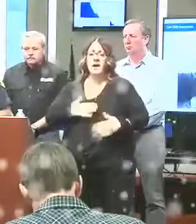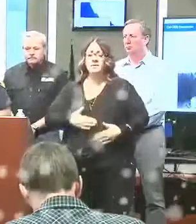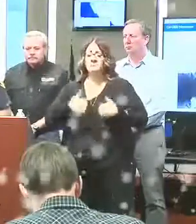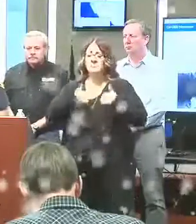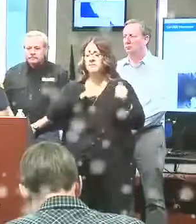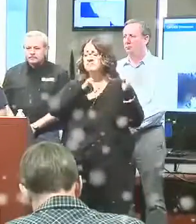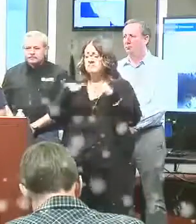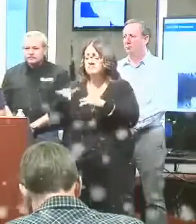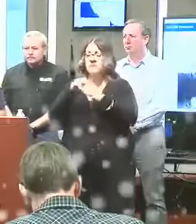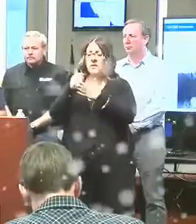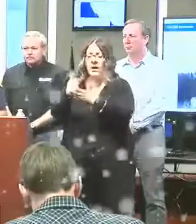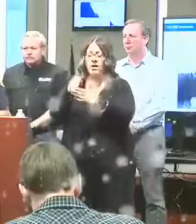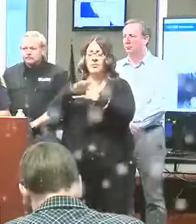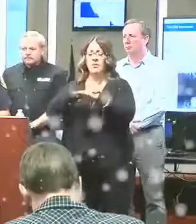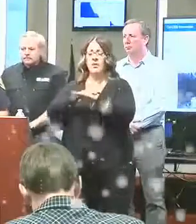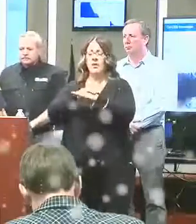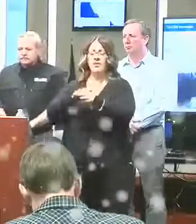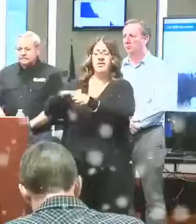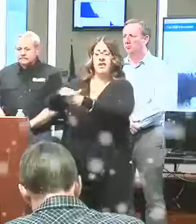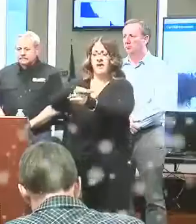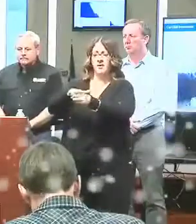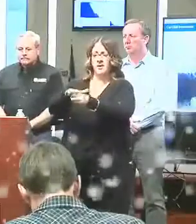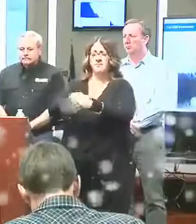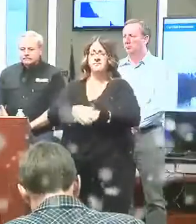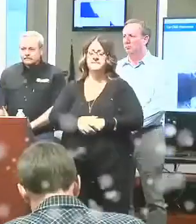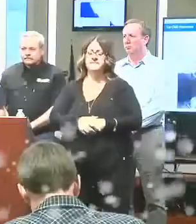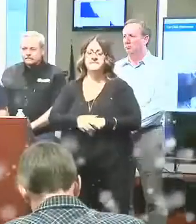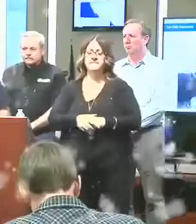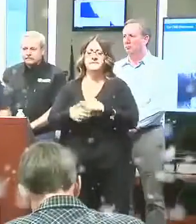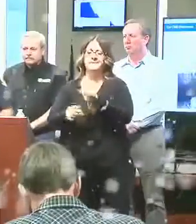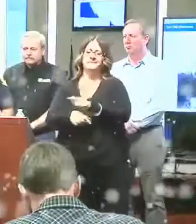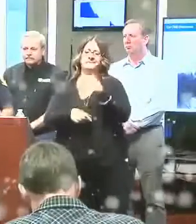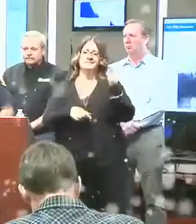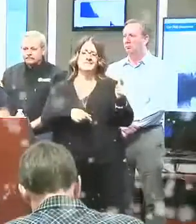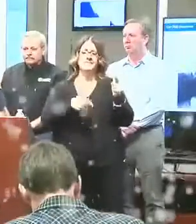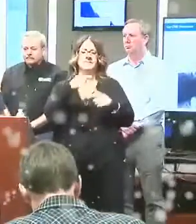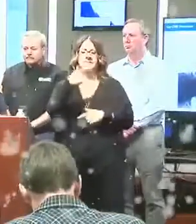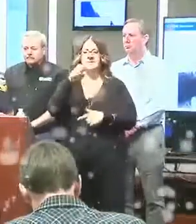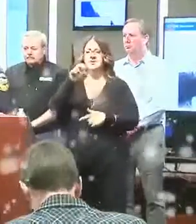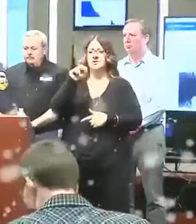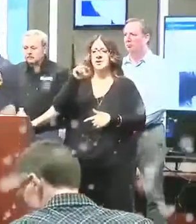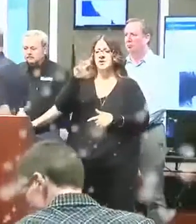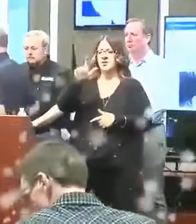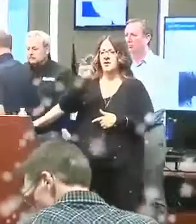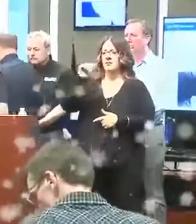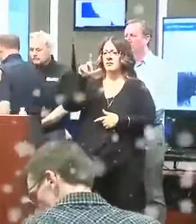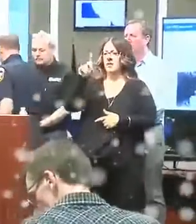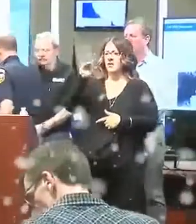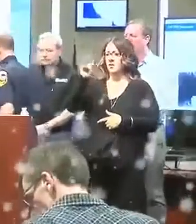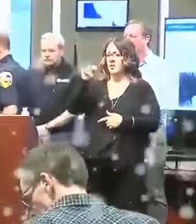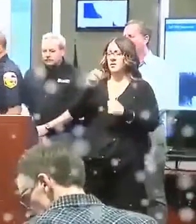respond should they be needed. With that, I will turn it over to General Baldwin with the National Guard.